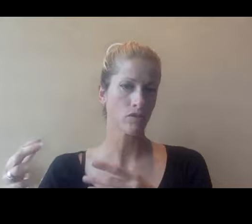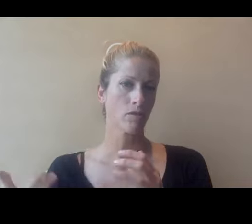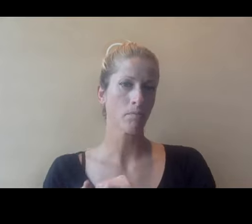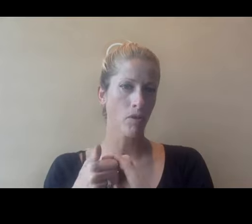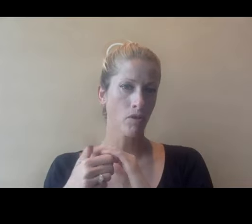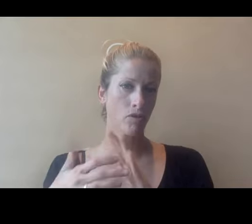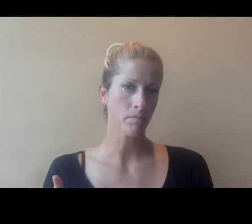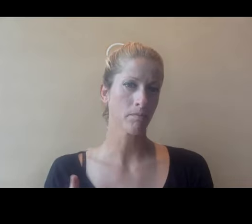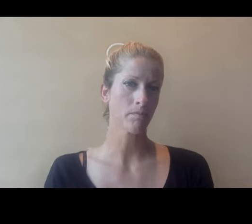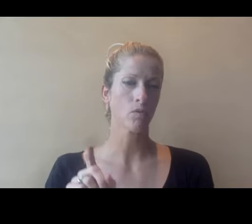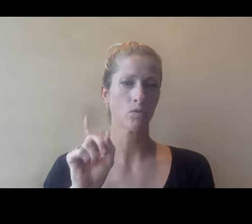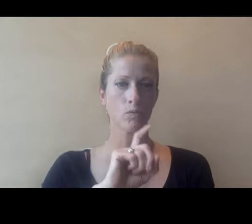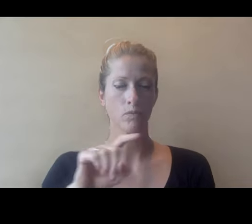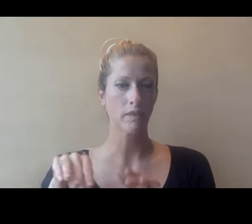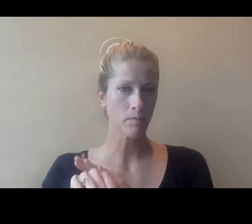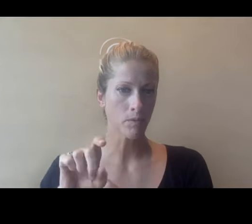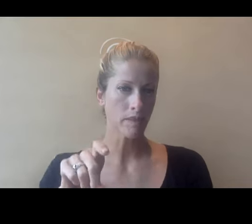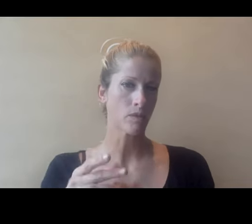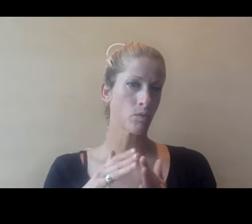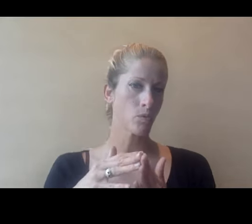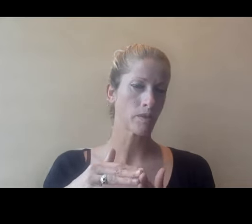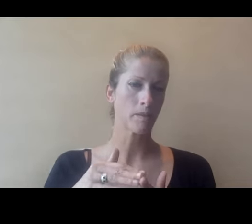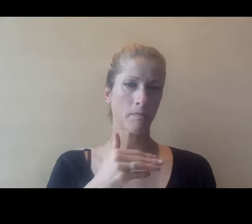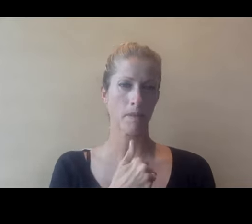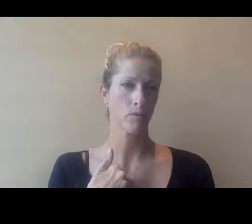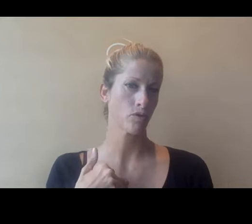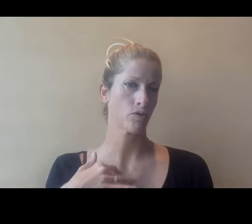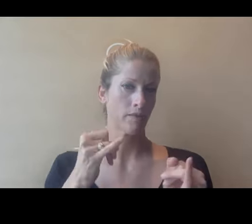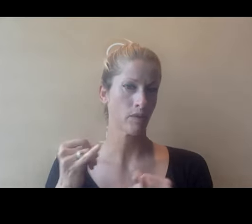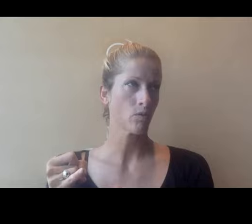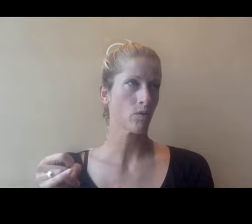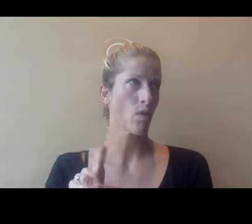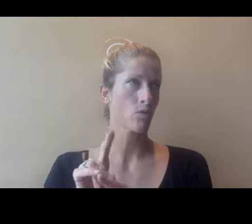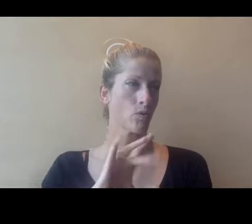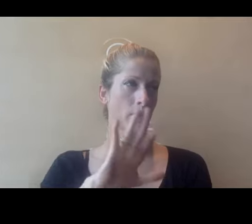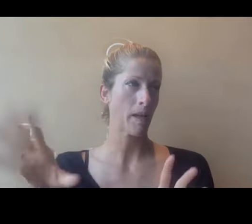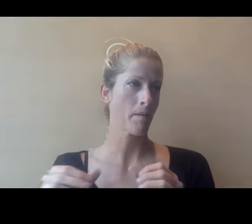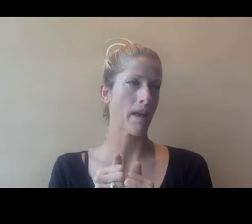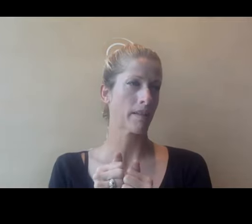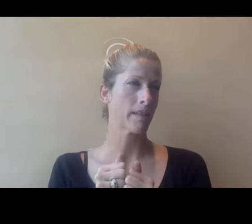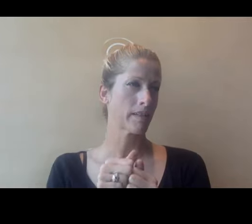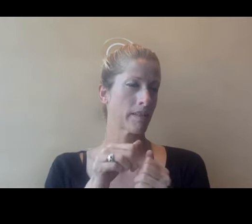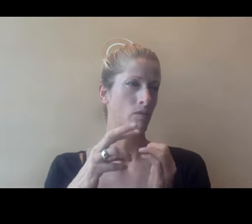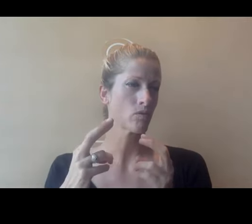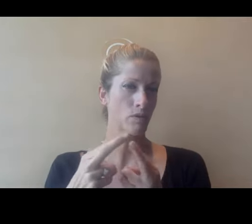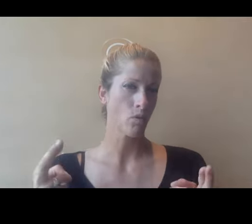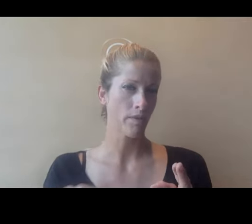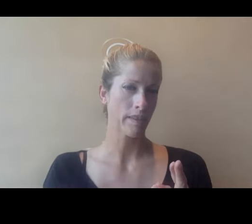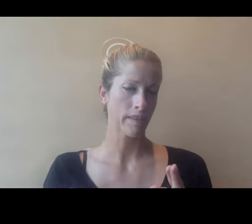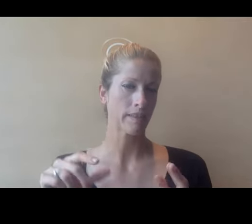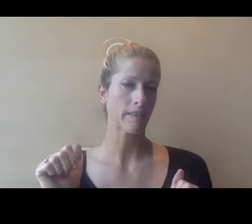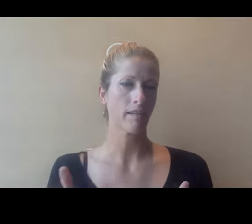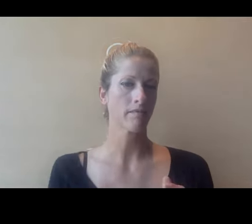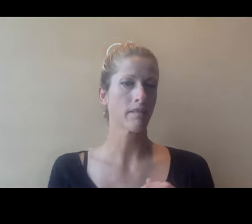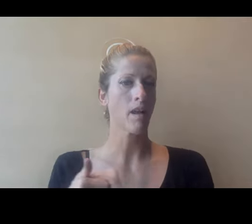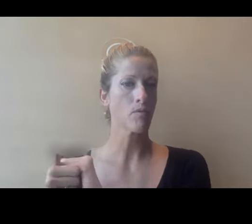the specific needs of different community members and individuals by combining efforts and resources. These collaborations can help create